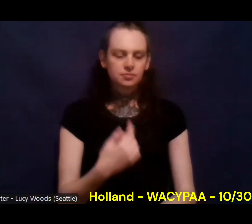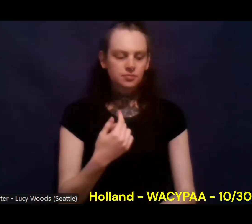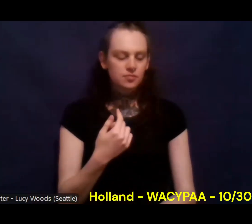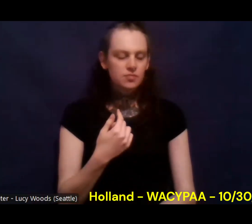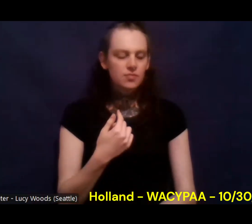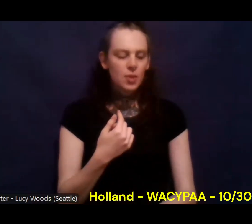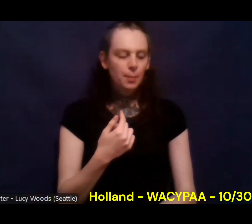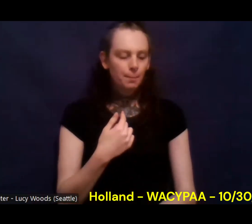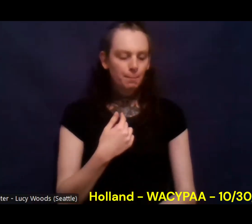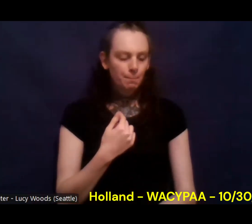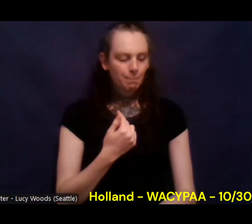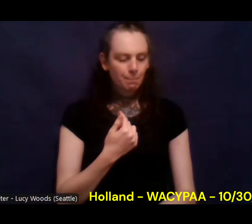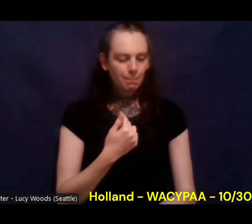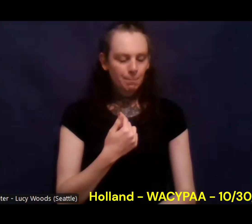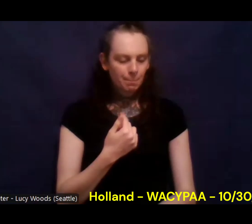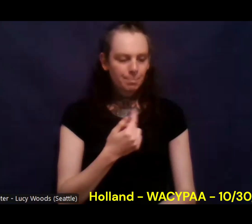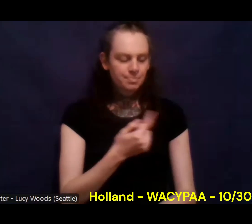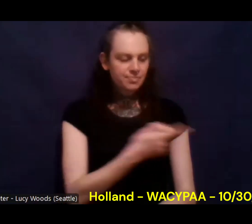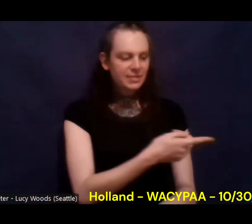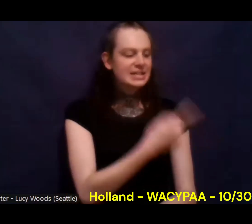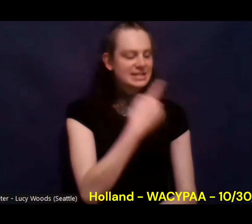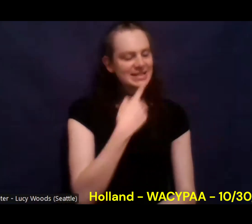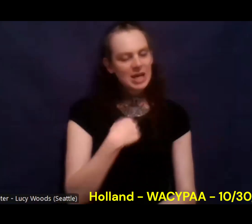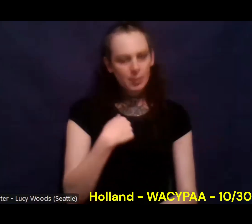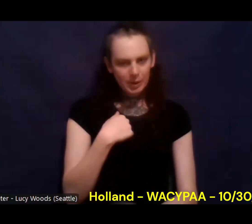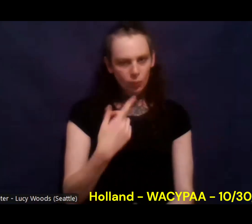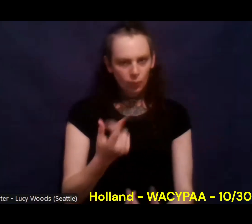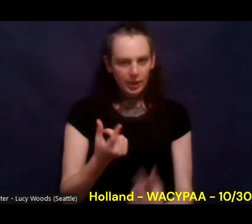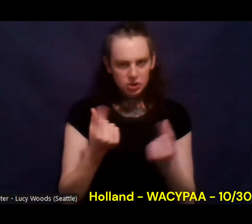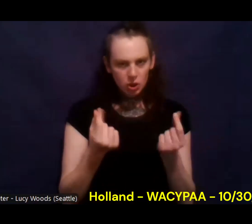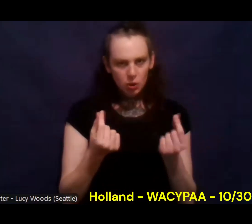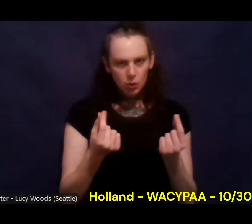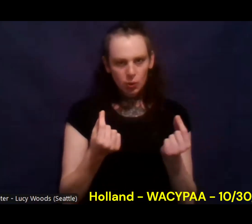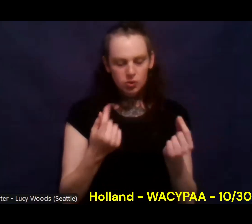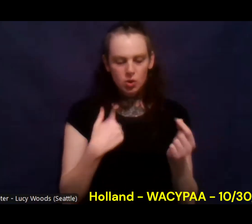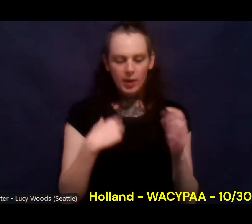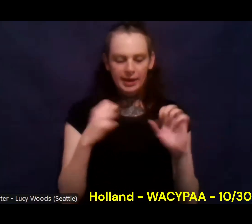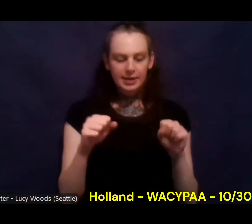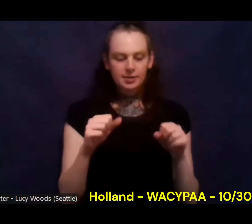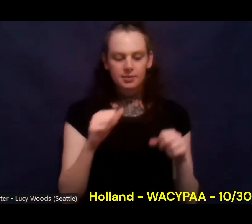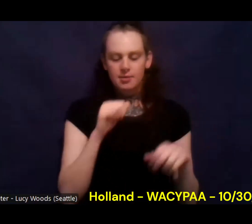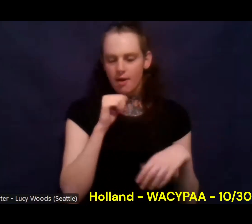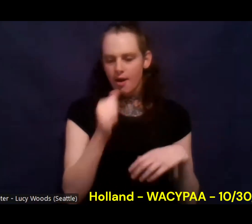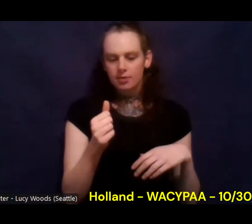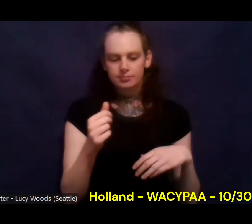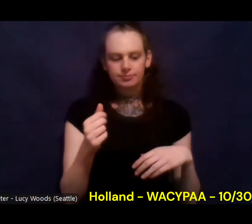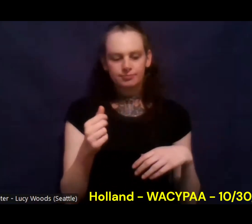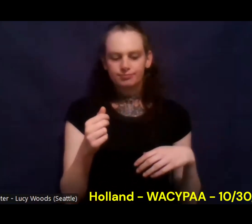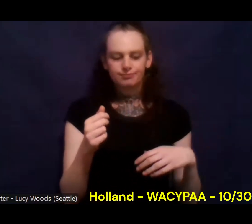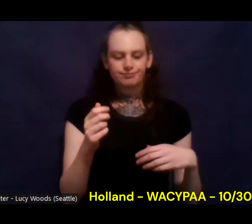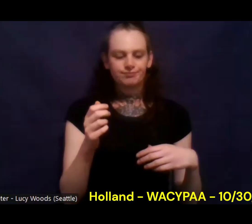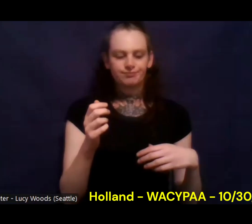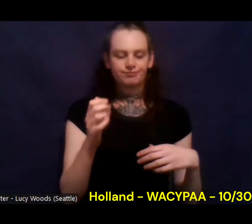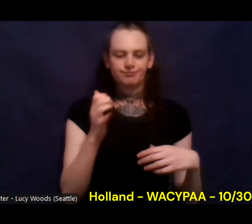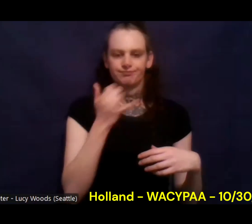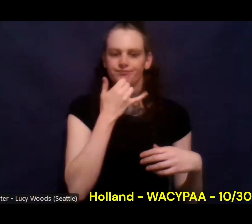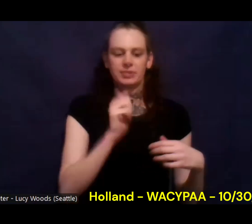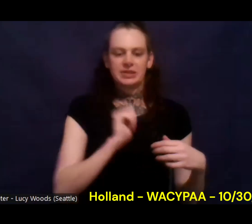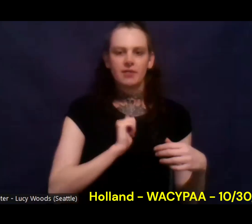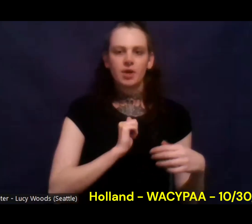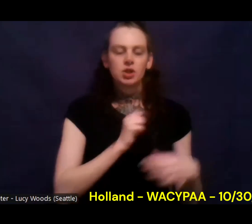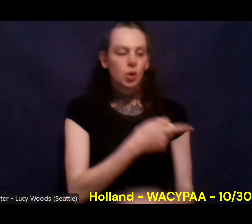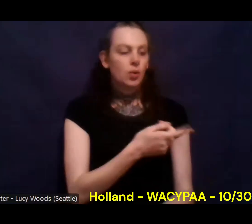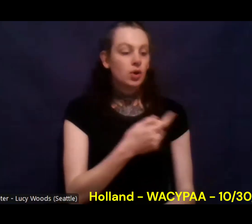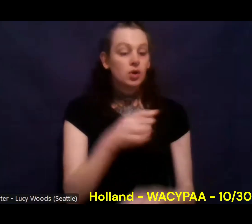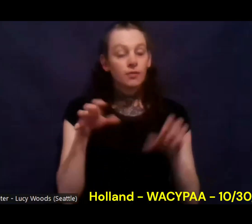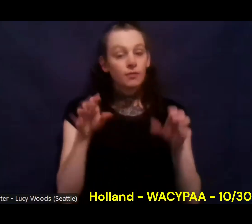tell me how to do things. And like I remember we were doing like a 4 step and I was like, he was telling me how to do like a sex inventory. And